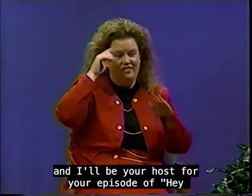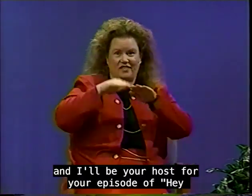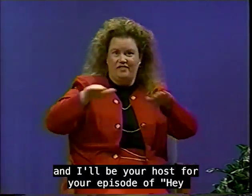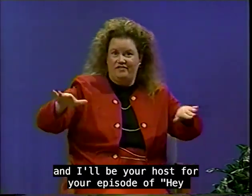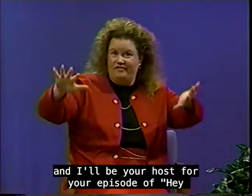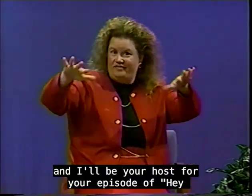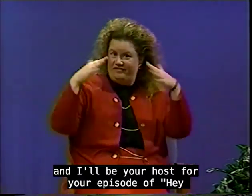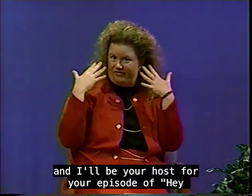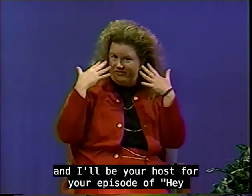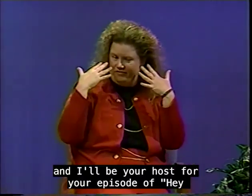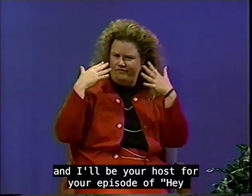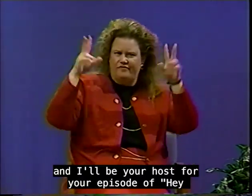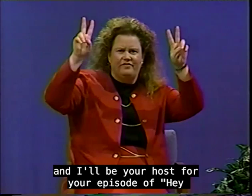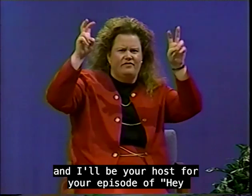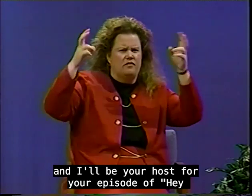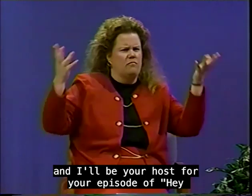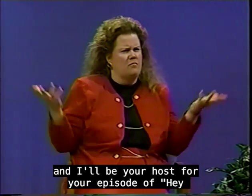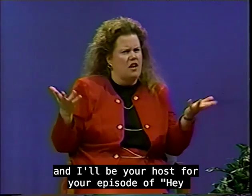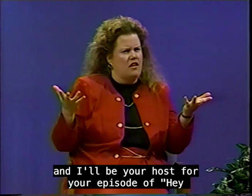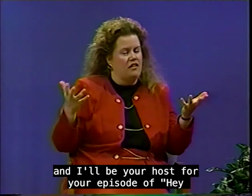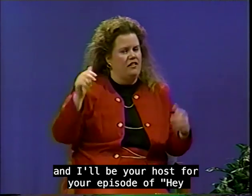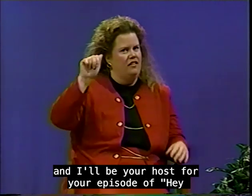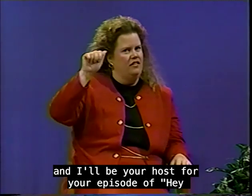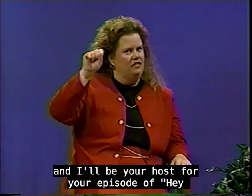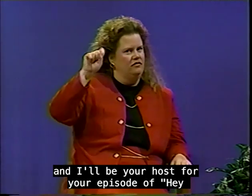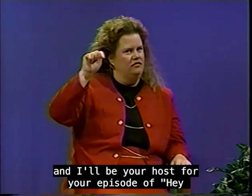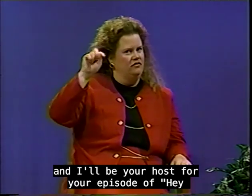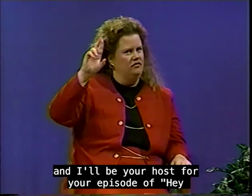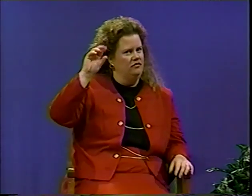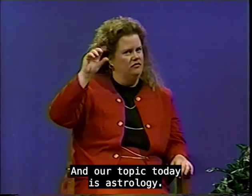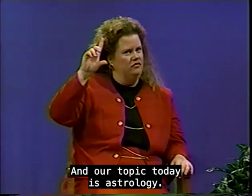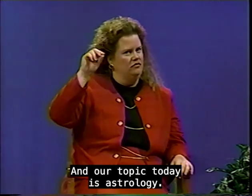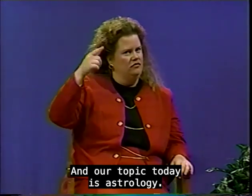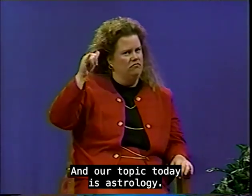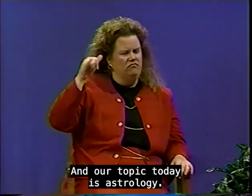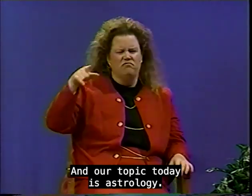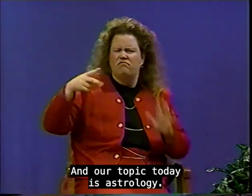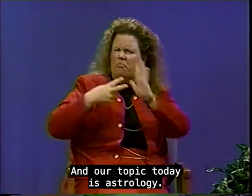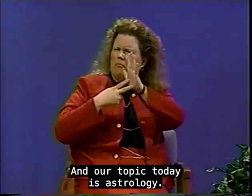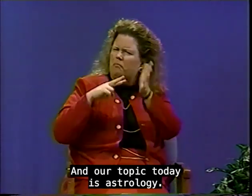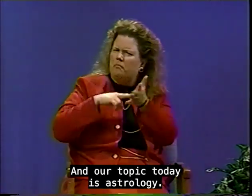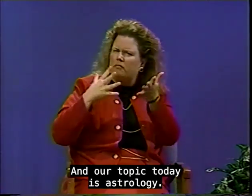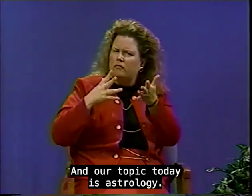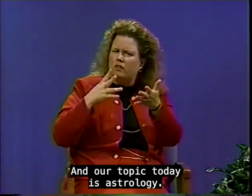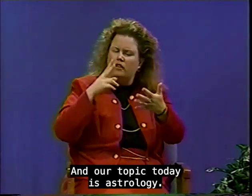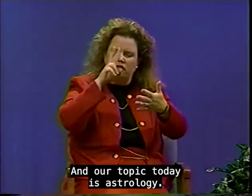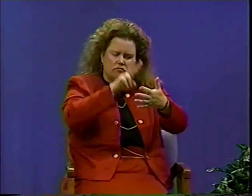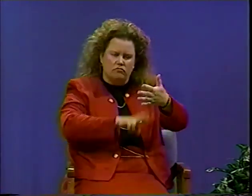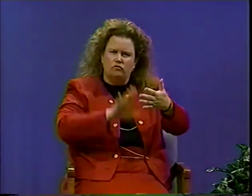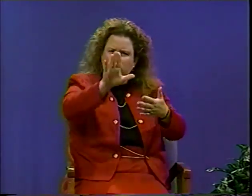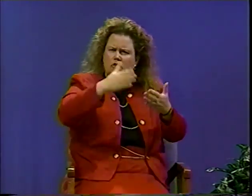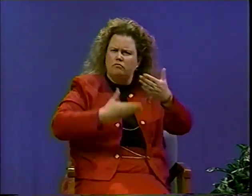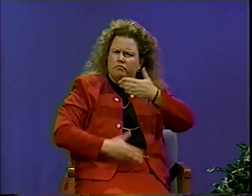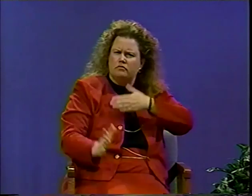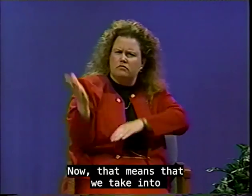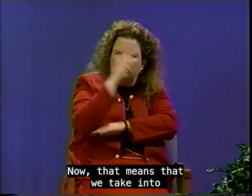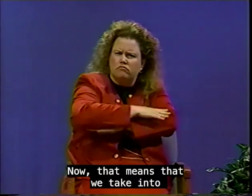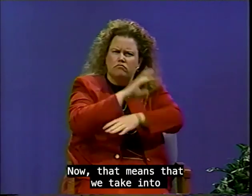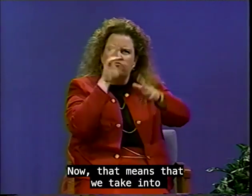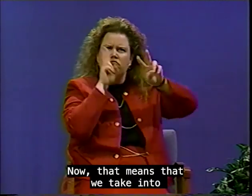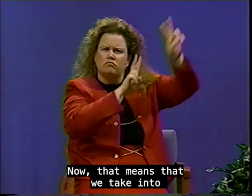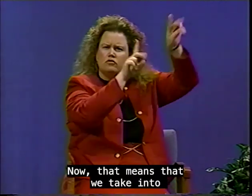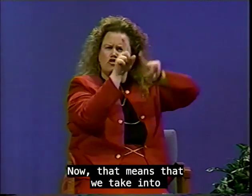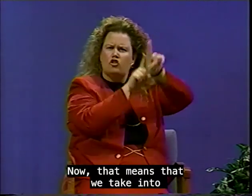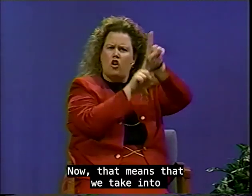and I'll be your host for your episode of Hey Listen. And our topic today is astrology. Now